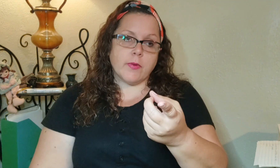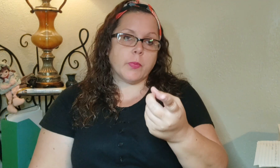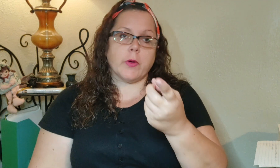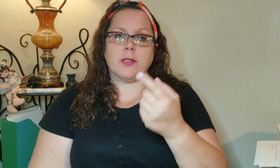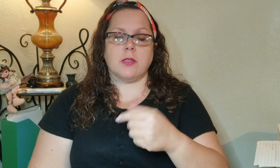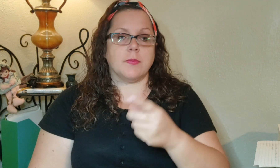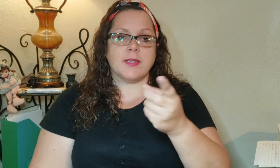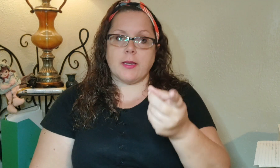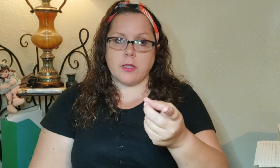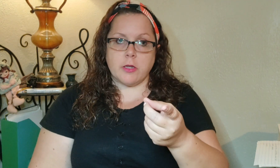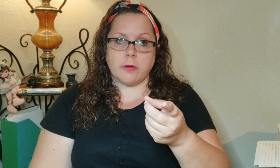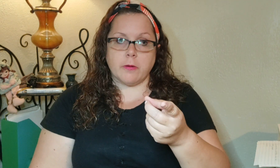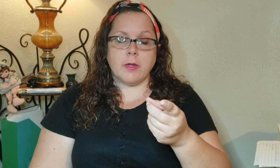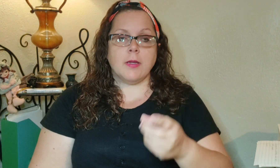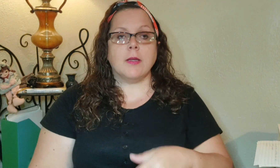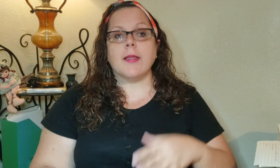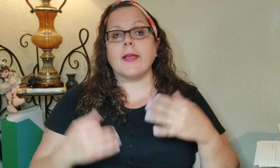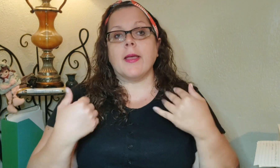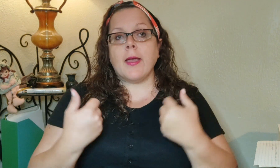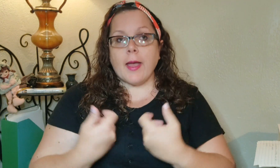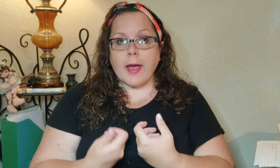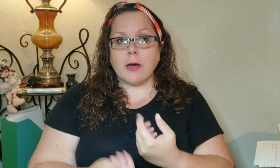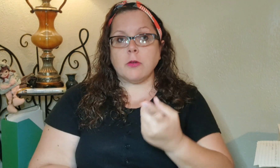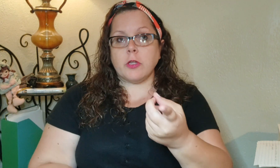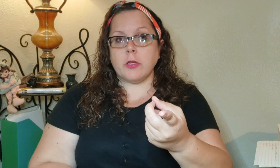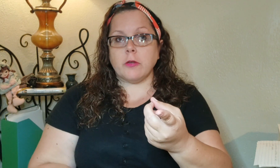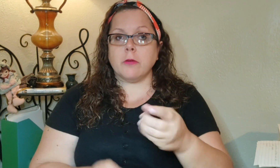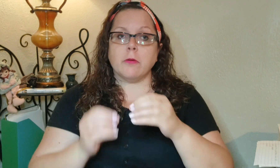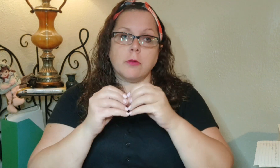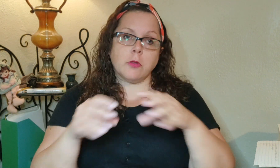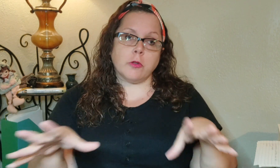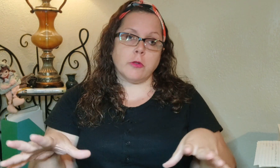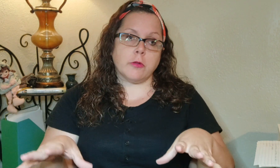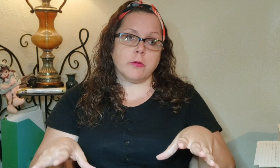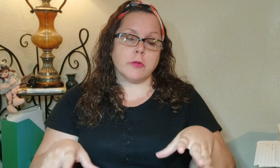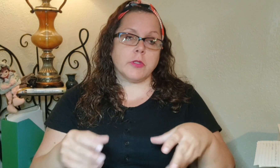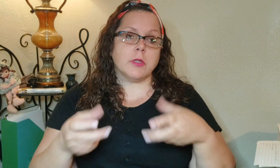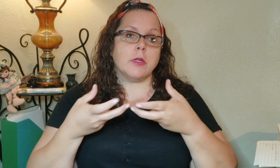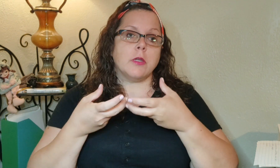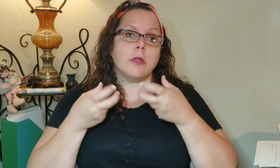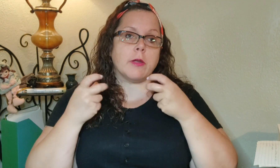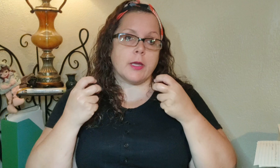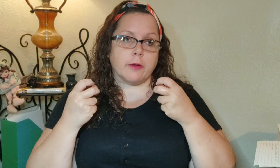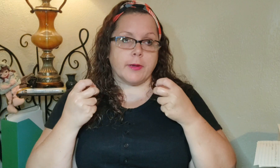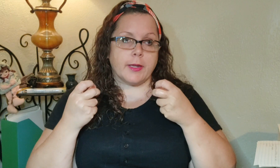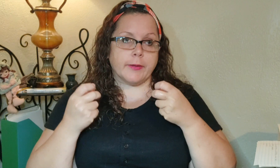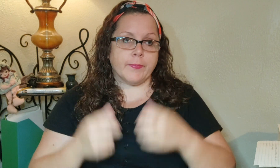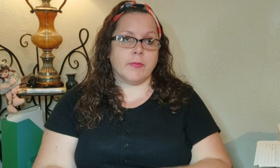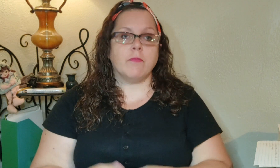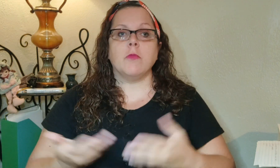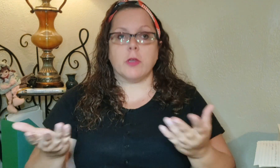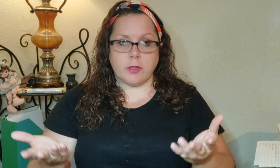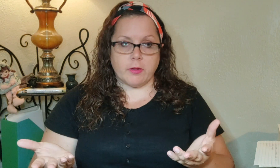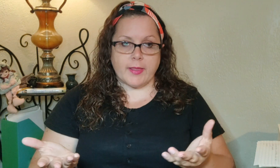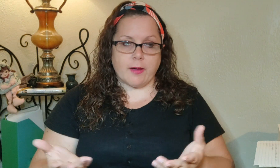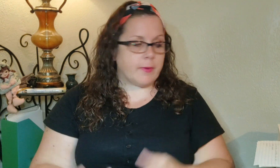even point to them saying you. Like, how do you lose your hearing? You can do it that way